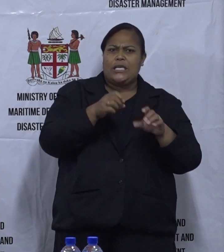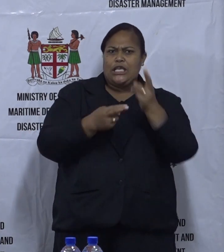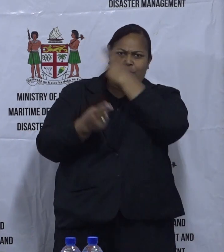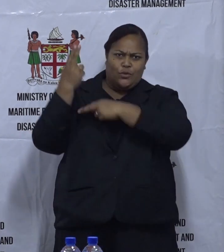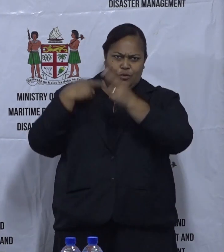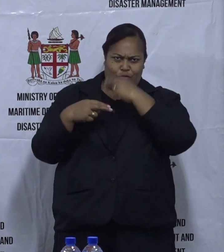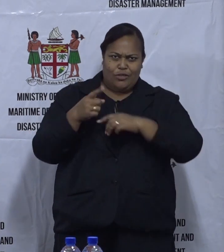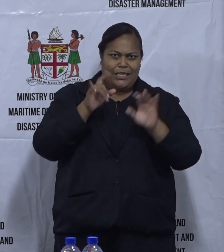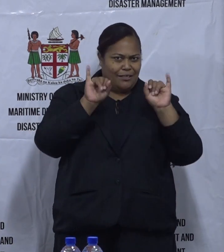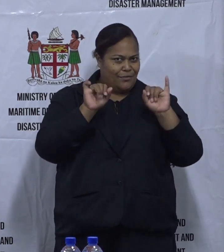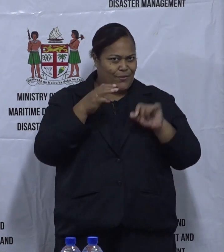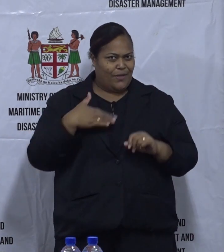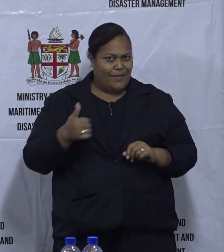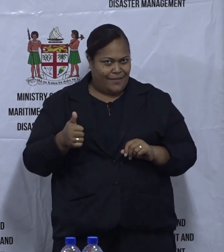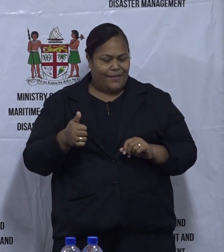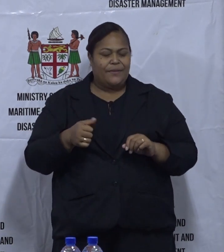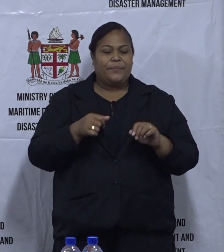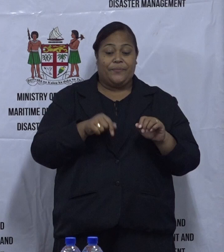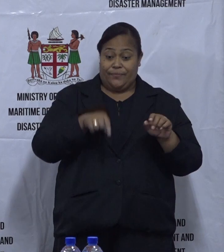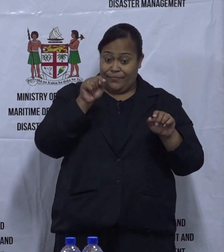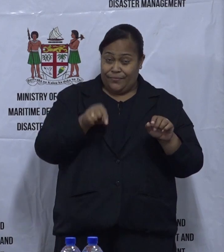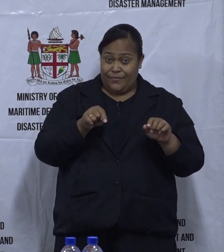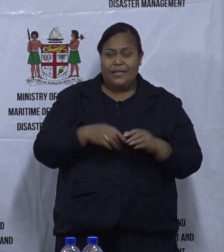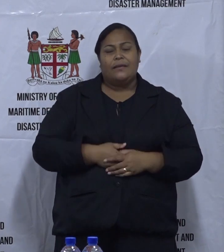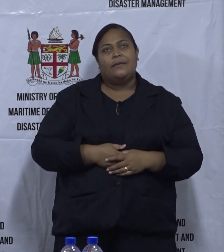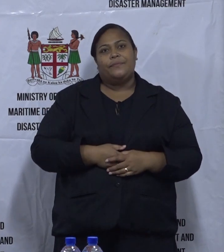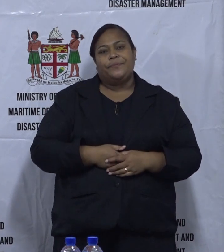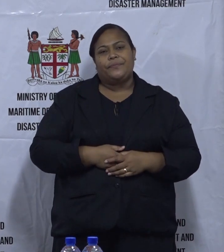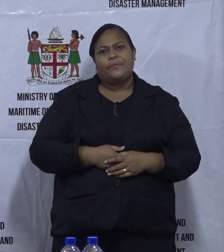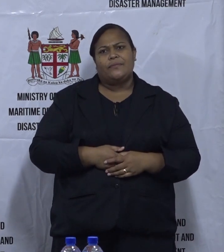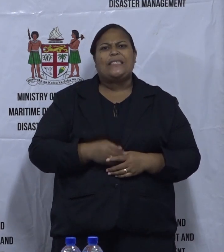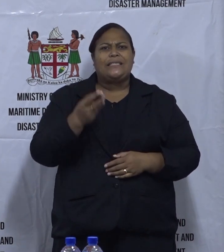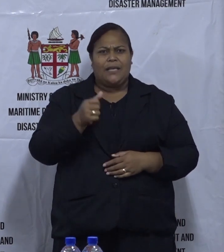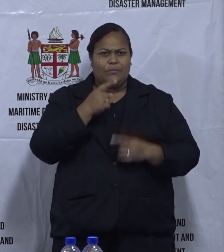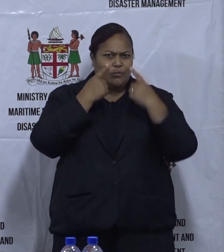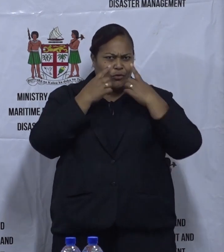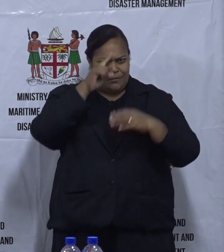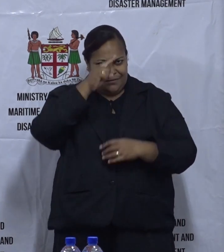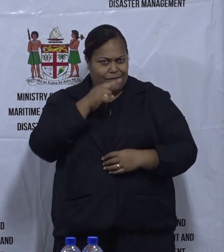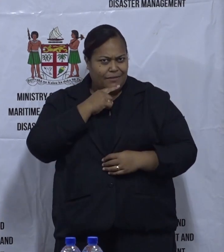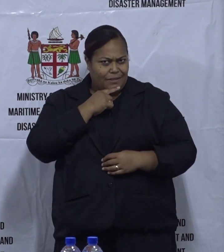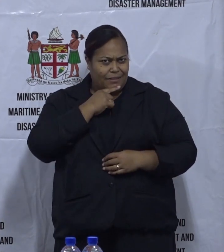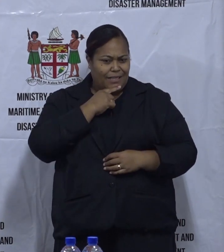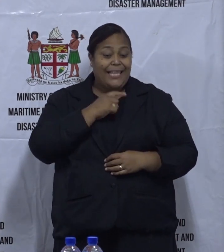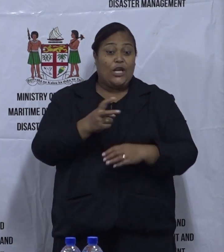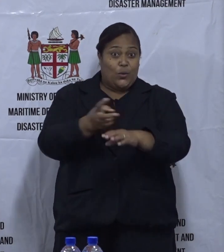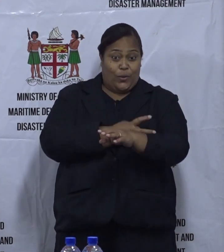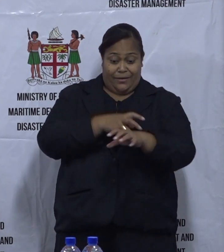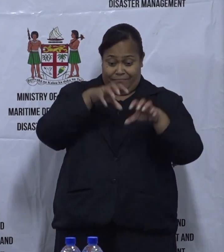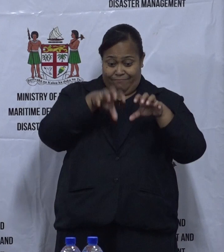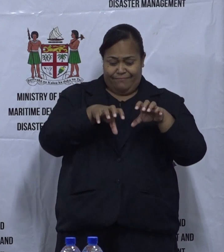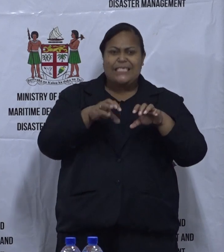for that matter, and of course those that may be developing symptoms as well. And then in the green zone we will have those that